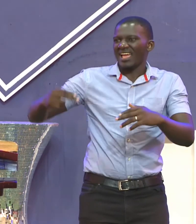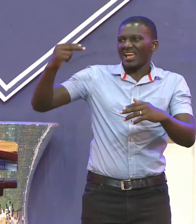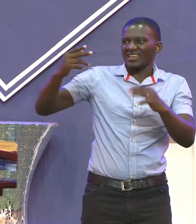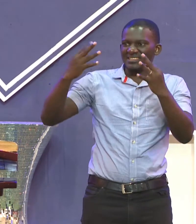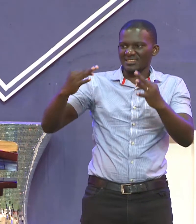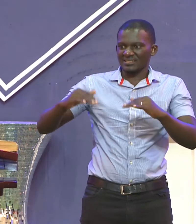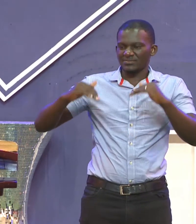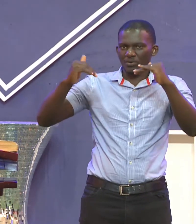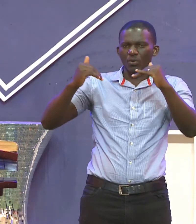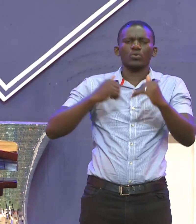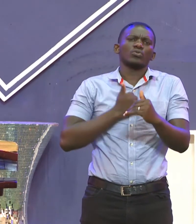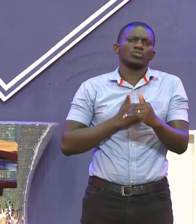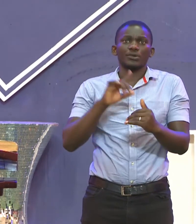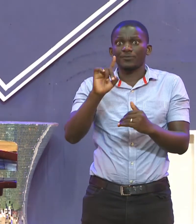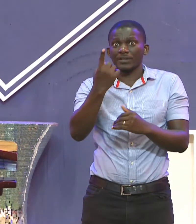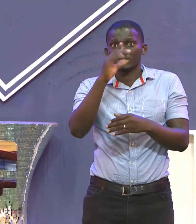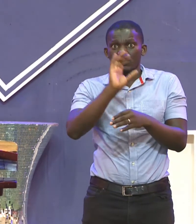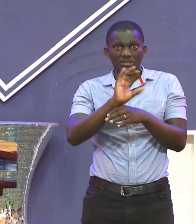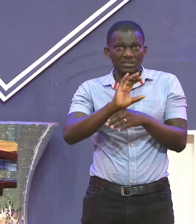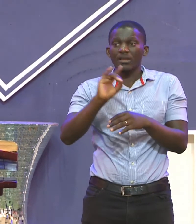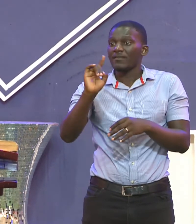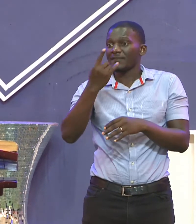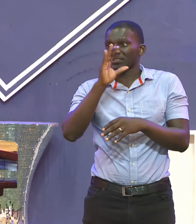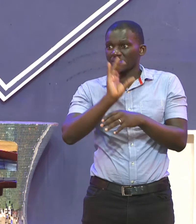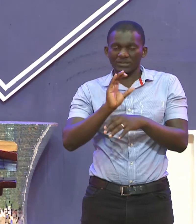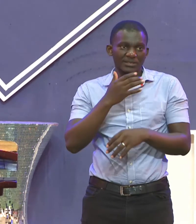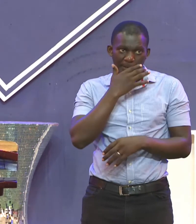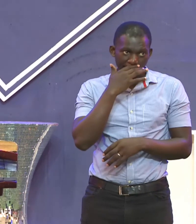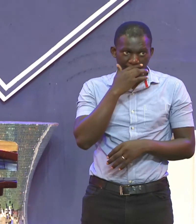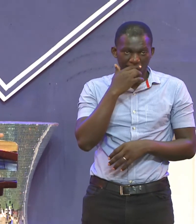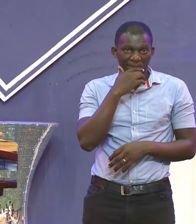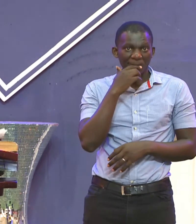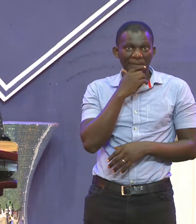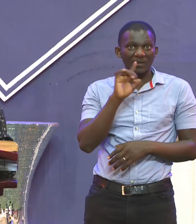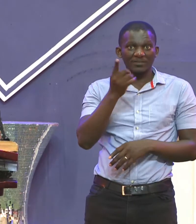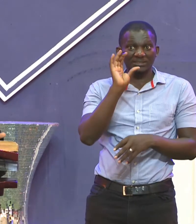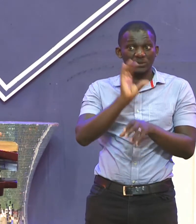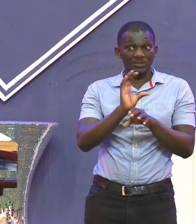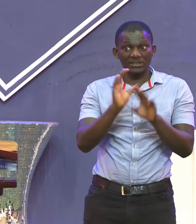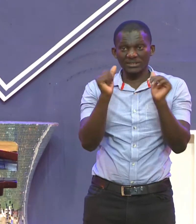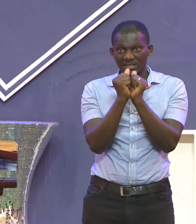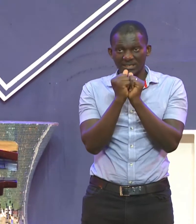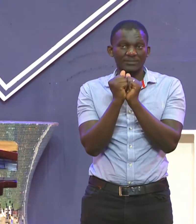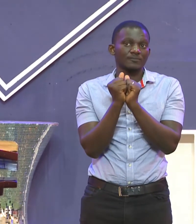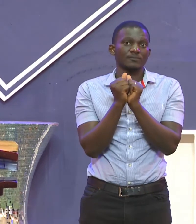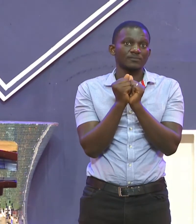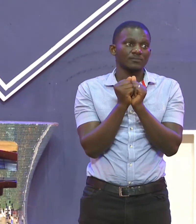exalts itself. Sorry, abakolise ekisoka katukitereze. Okay. 1 Corinthians 10.